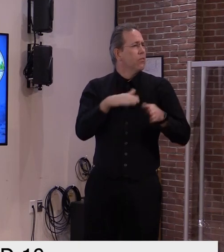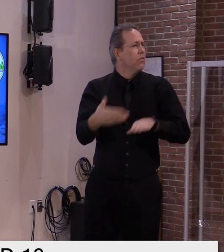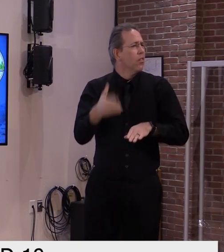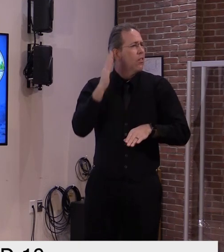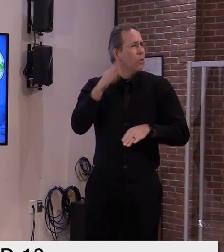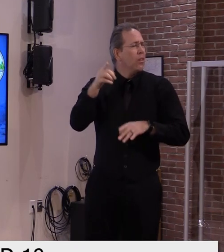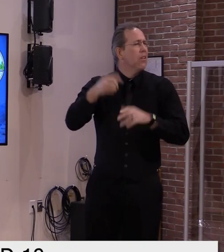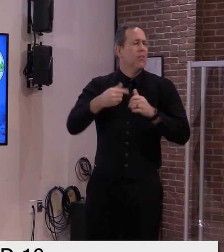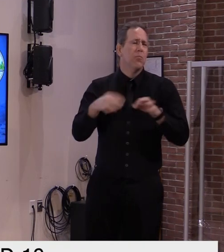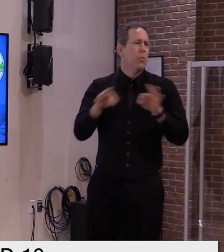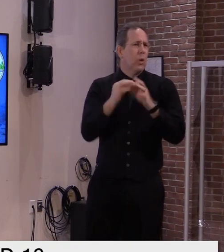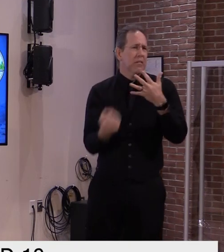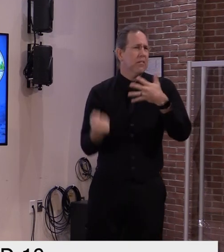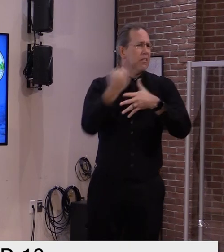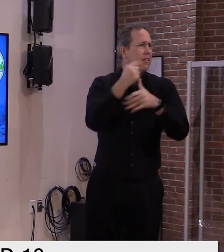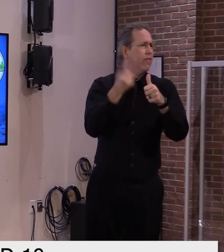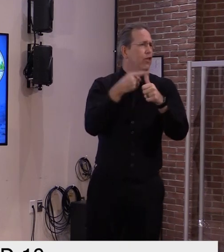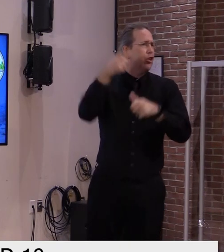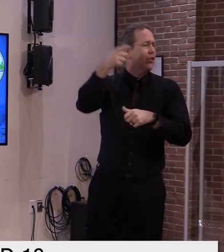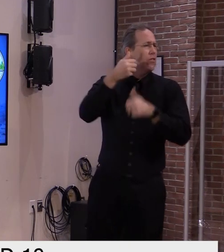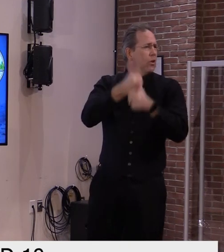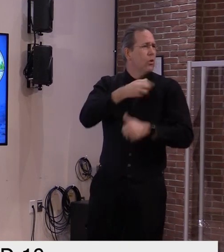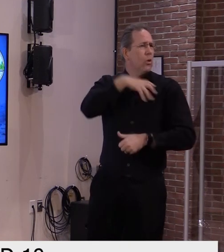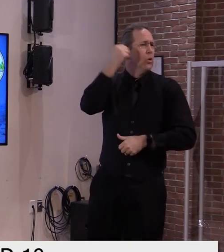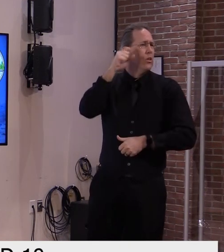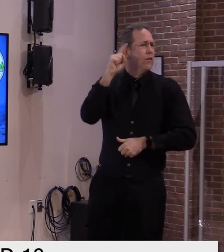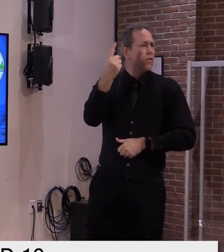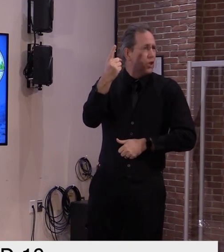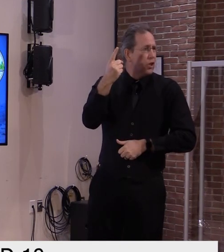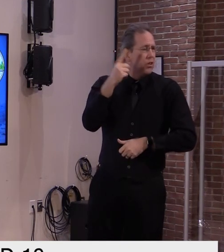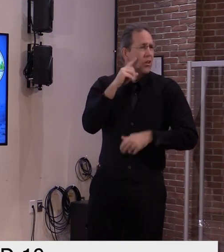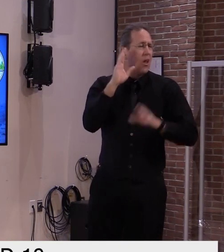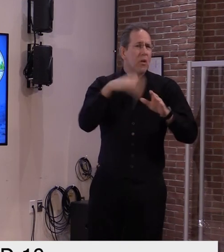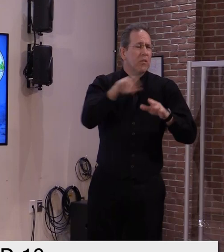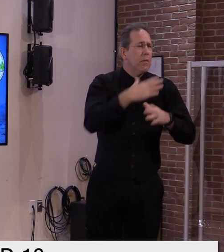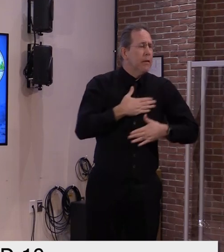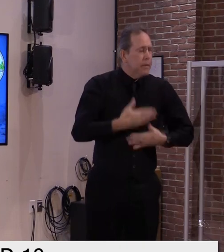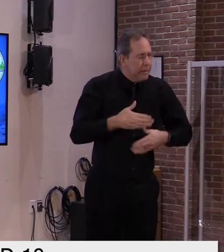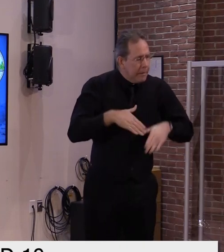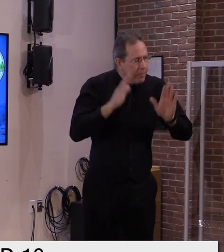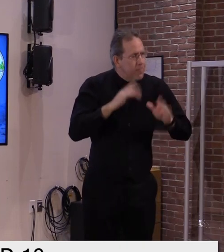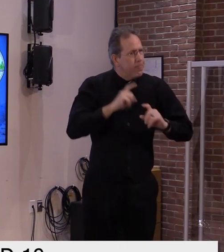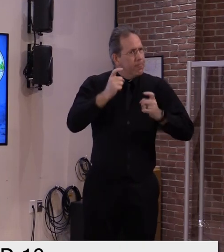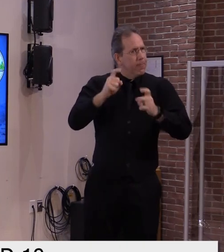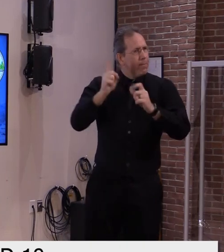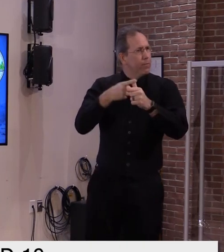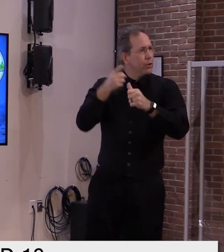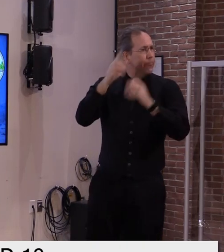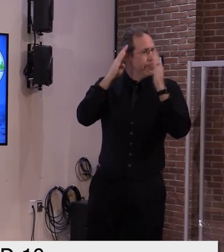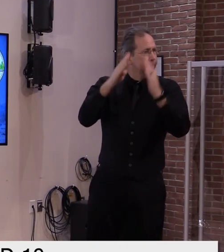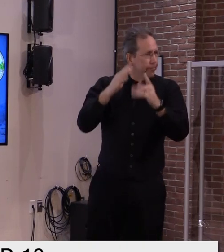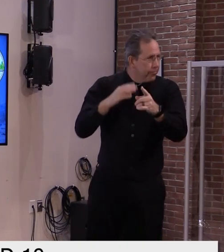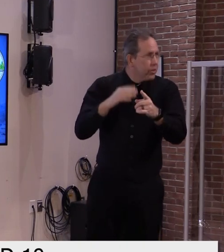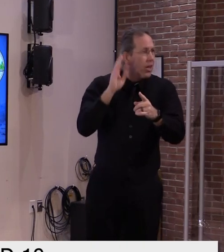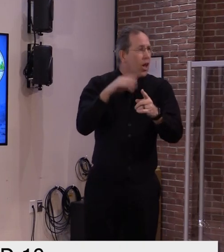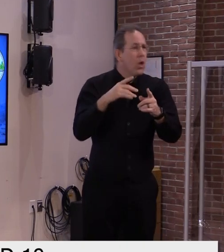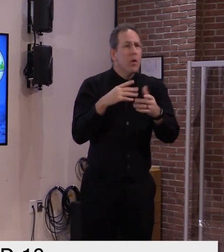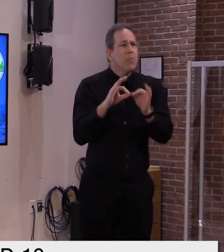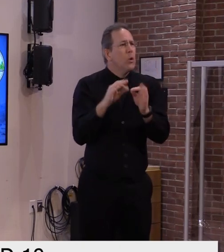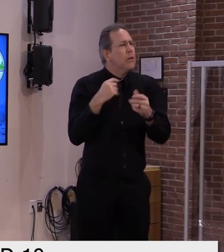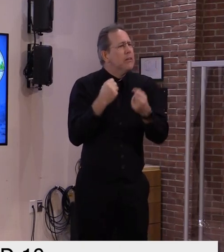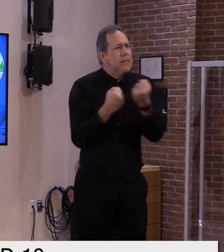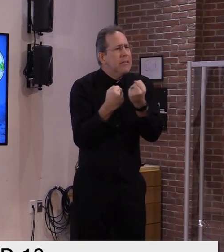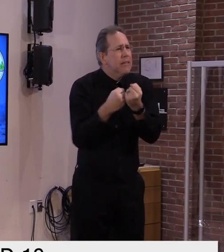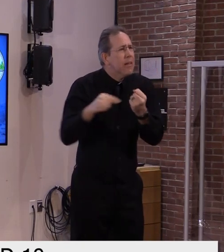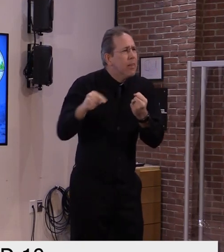why we've sacrificed so much over these last 10 months. As we work to get shots in arms as quickly as possible, we